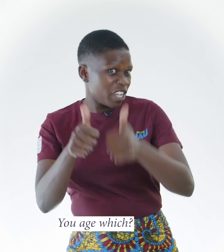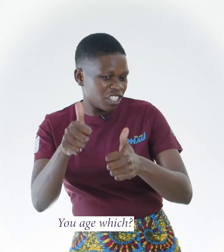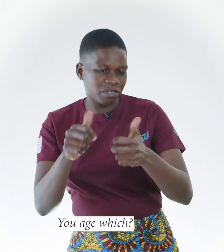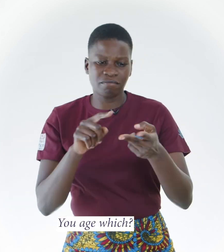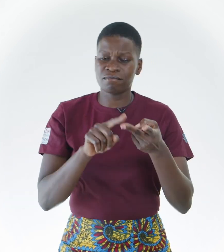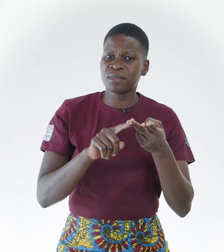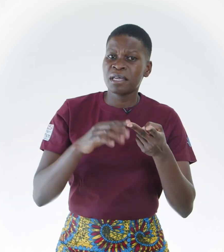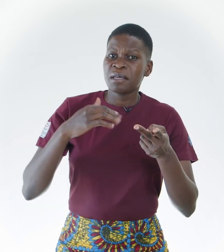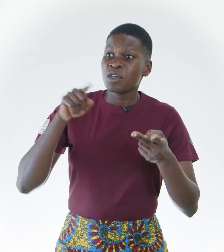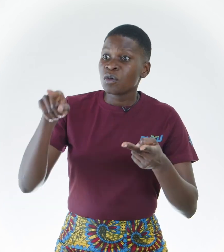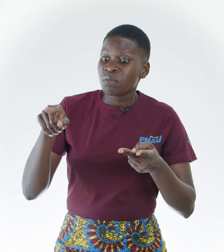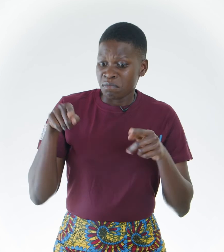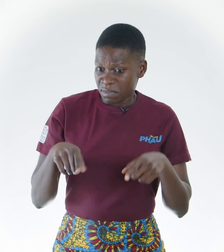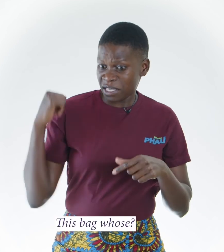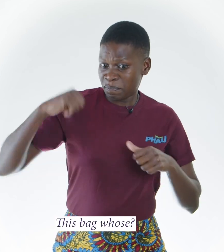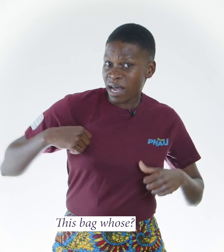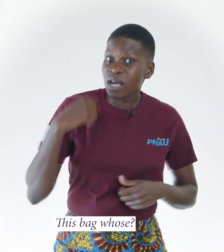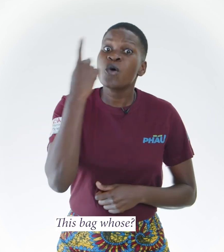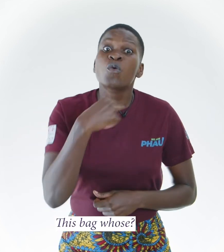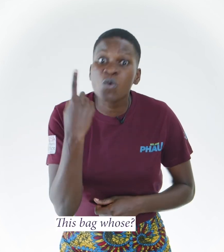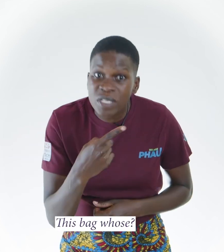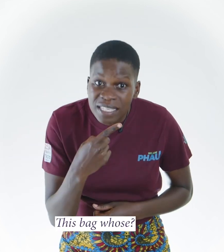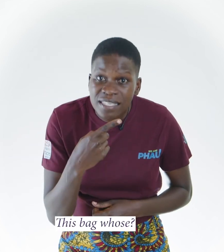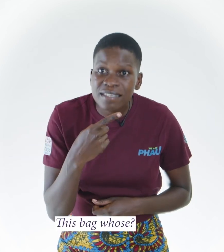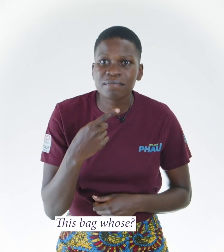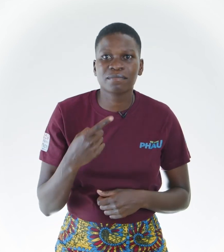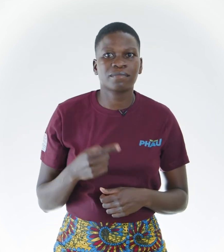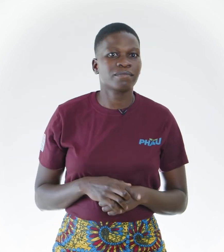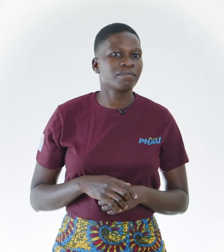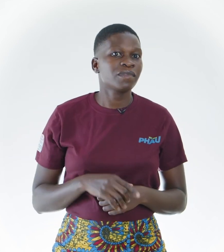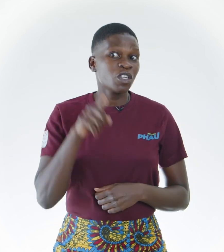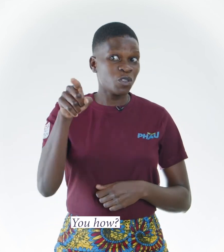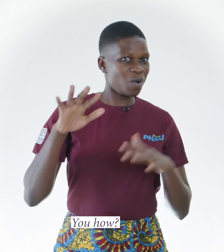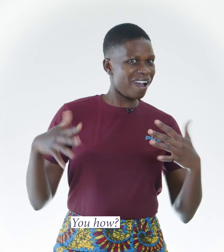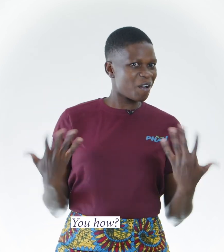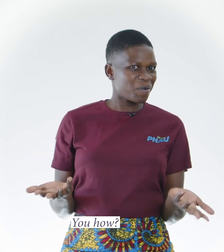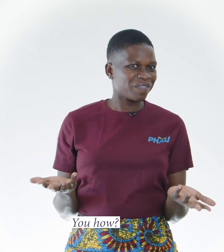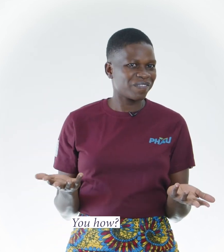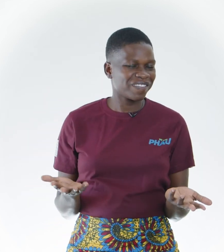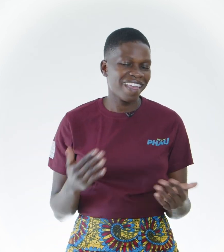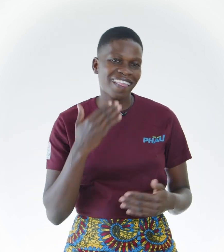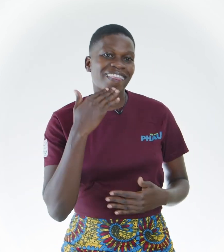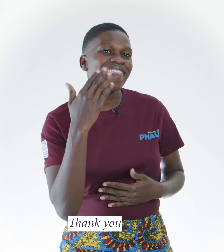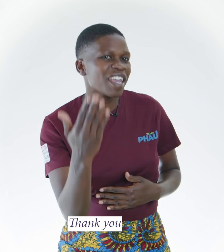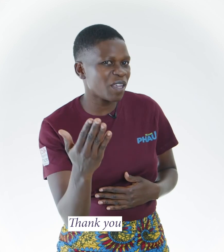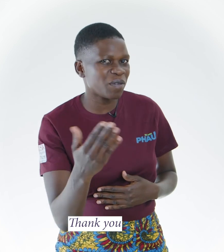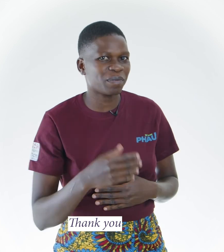which? This bag whose? You how? Thank you.